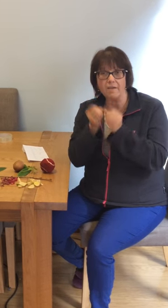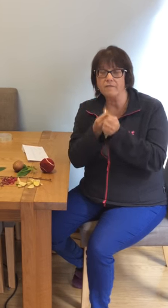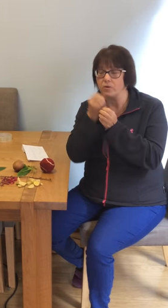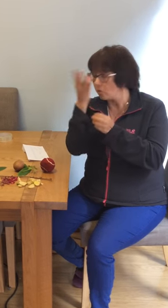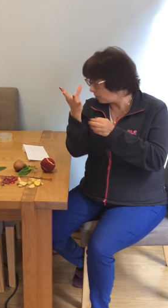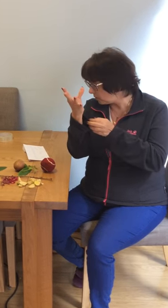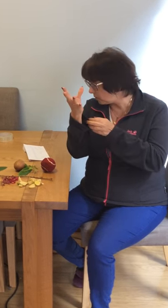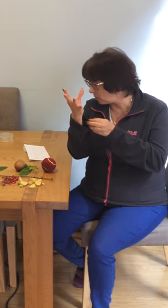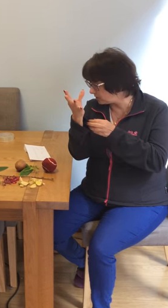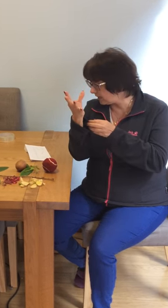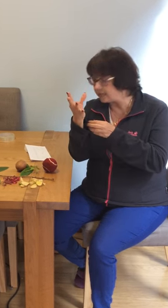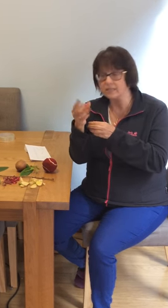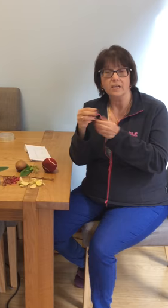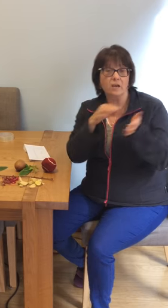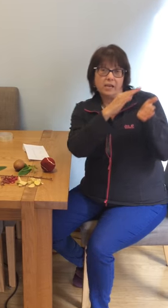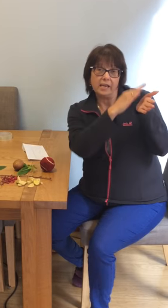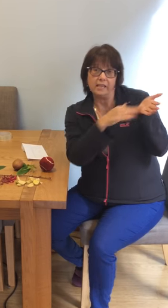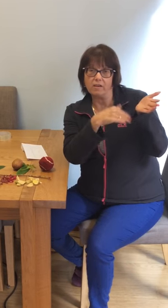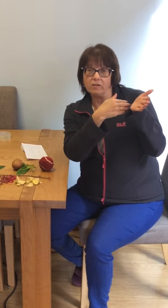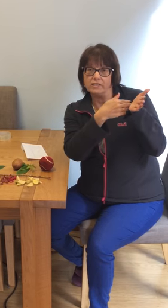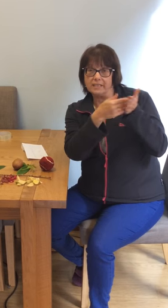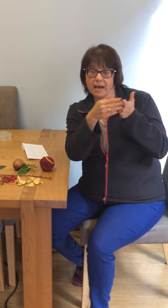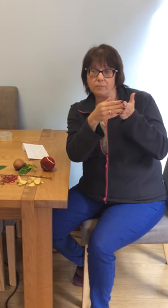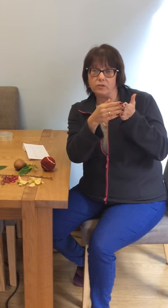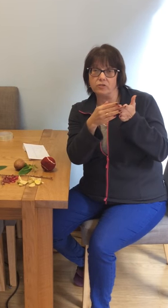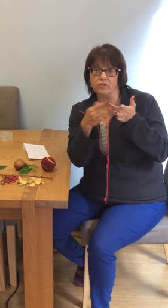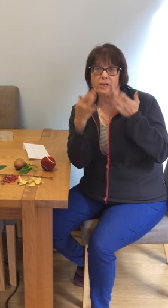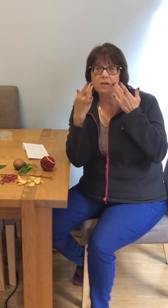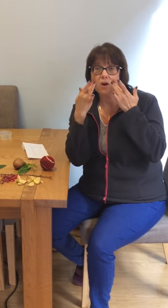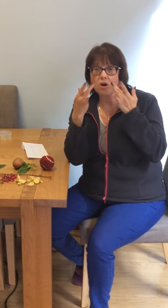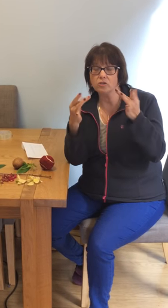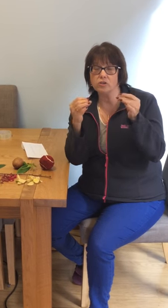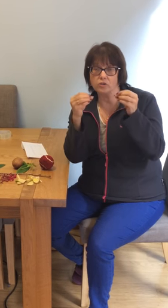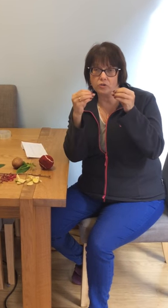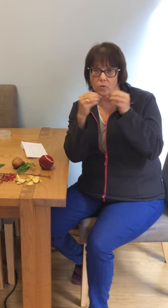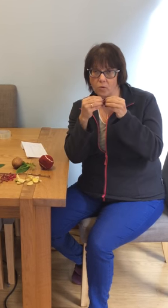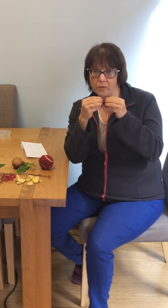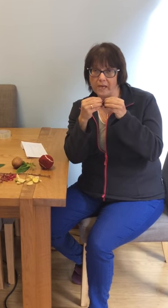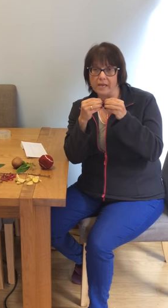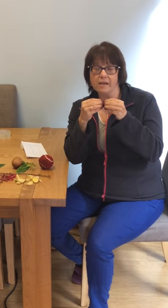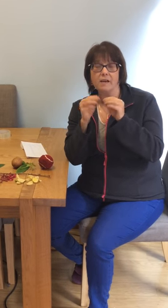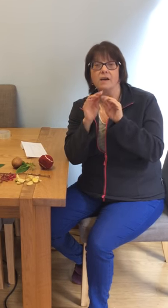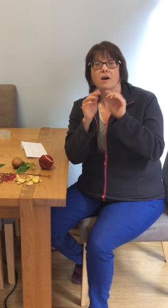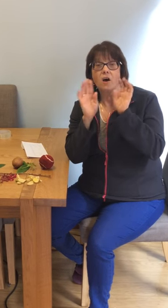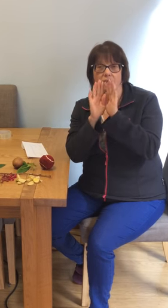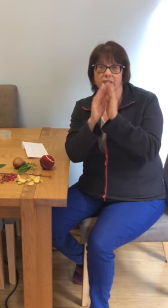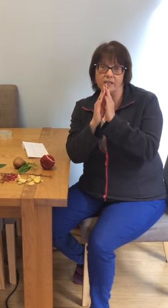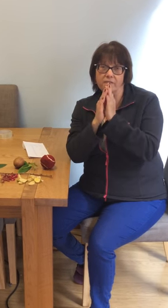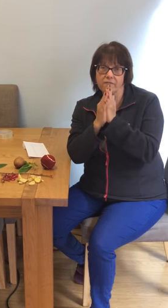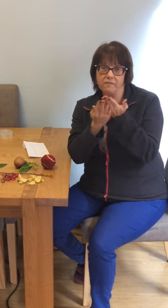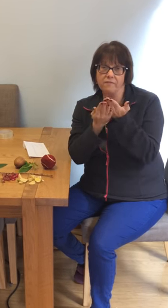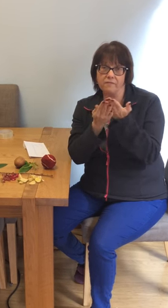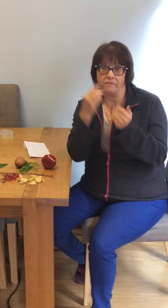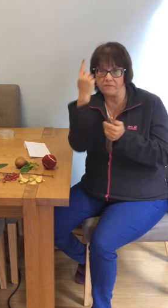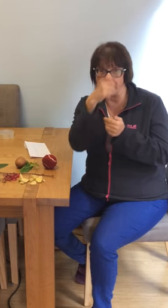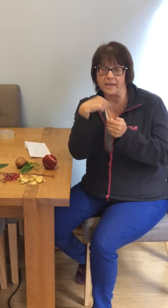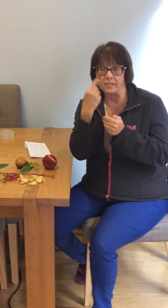and upload it either onto Tapestry, onto Shoreby, onto the